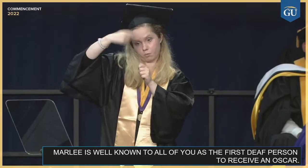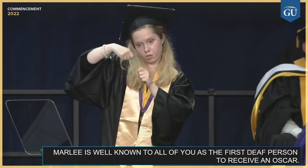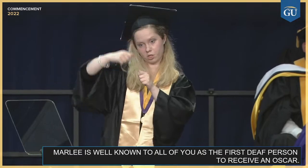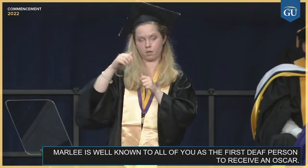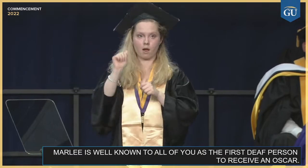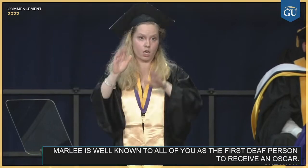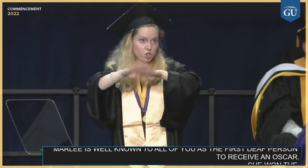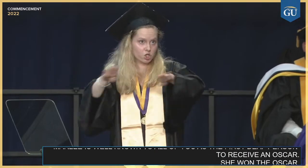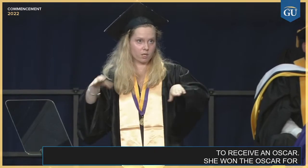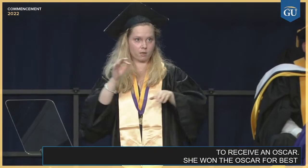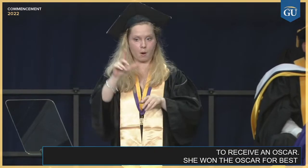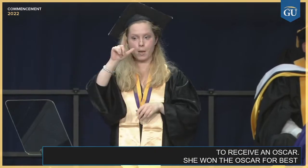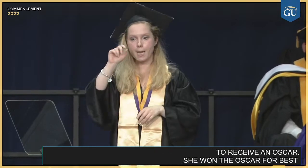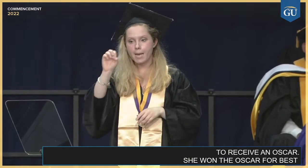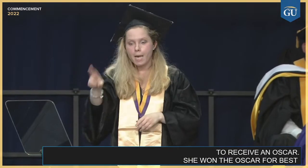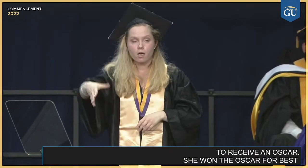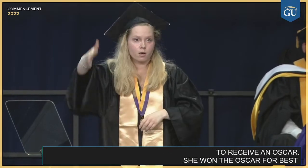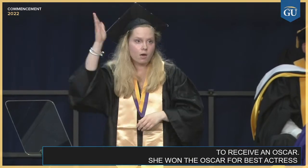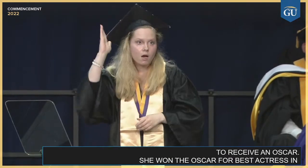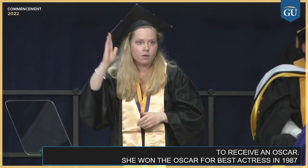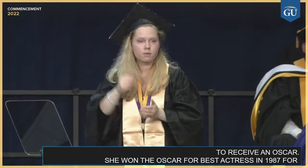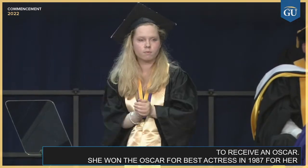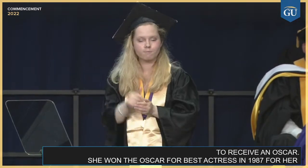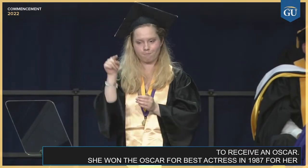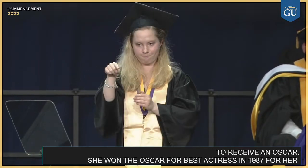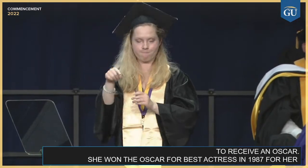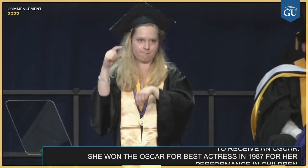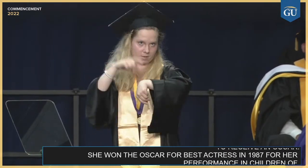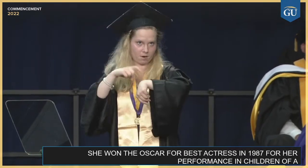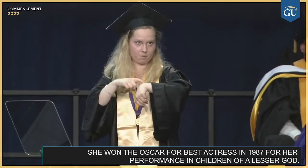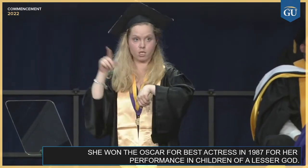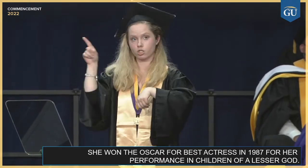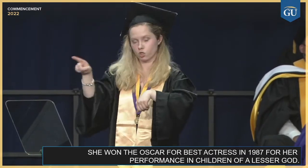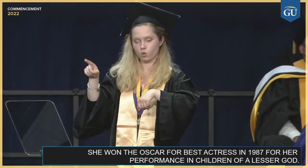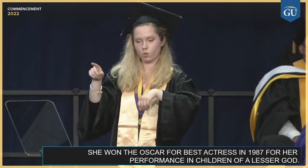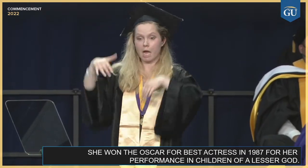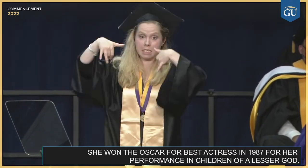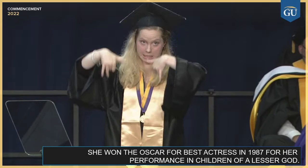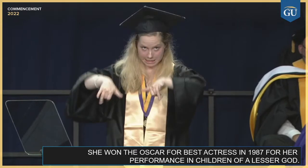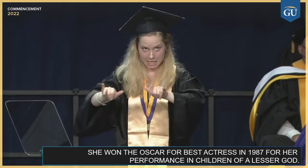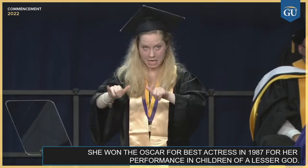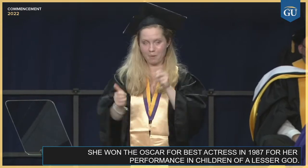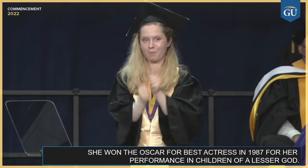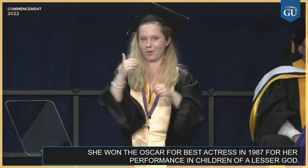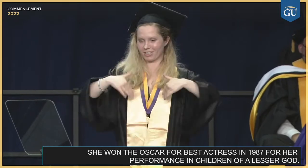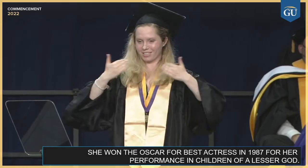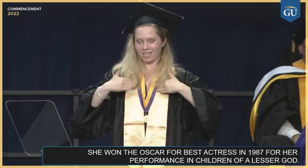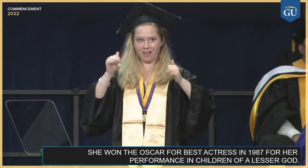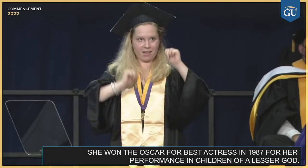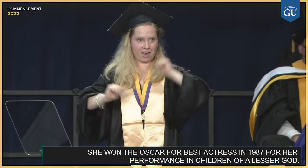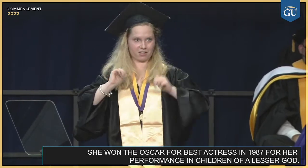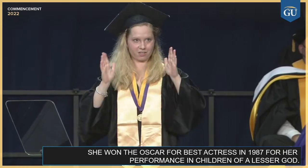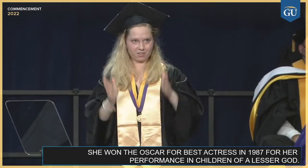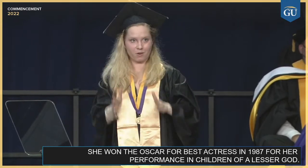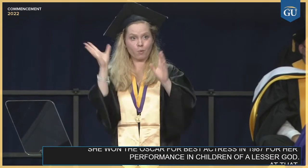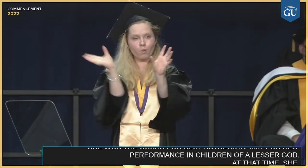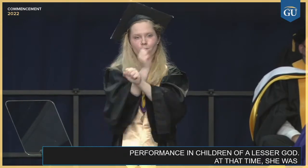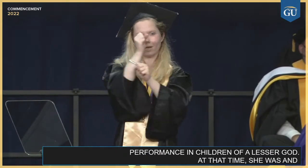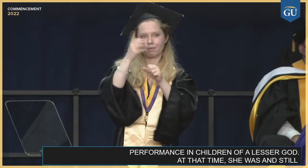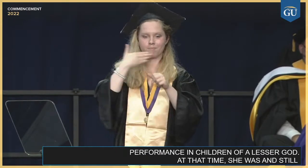1987 for her performance in Children of a Lesser God. At that time, She was and still is the youngest